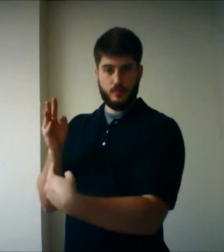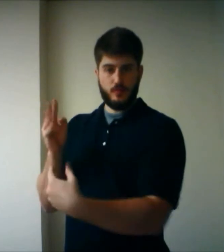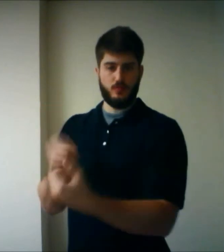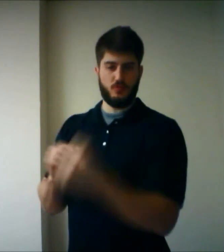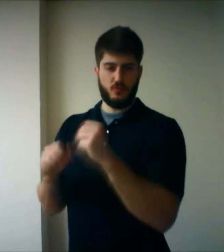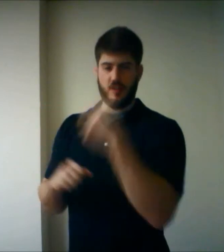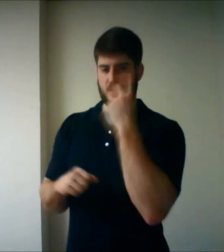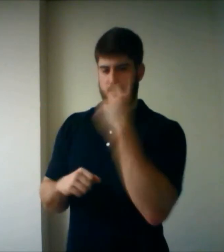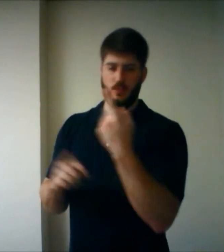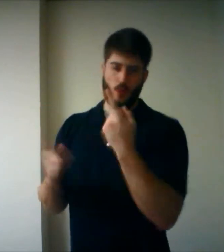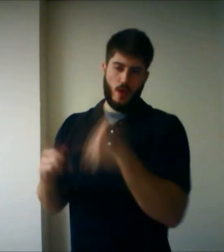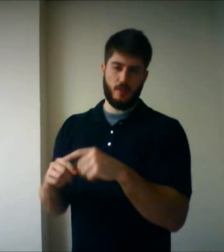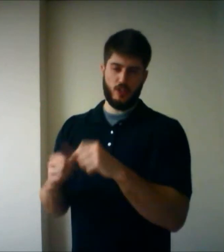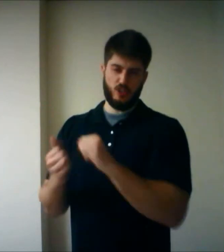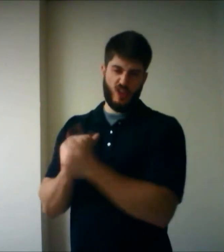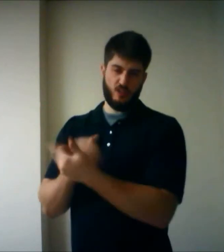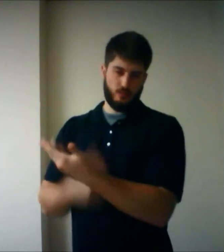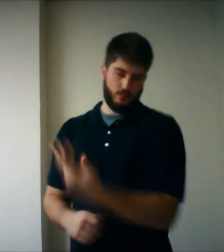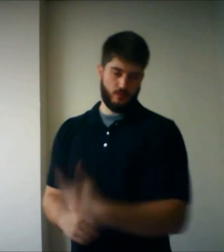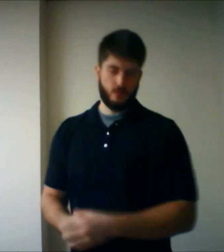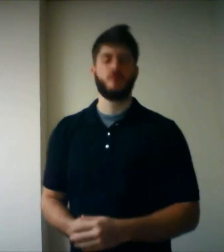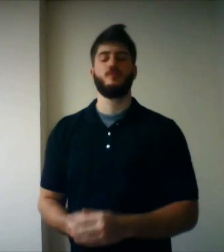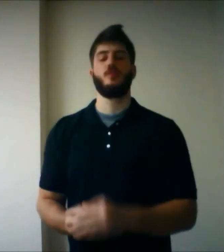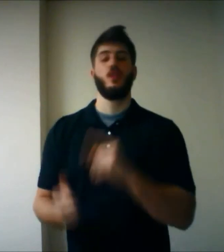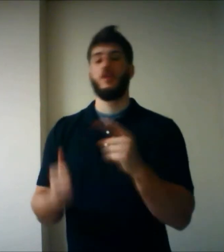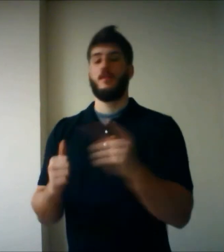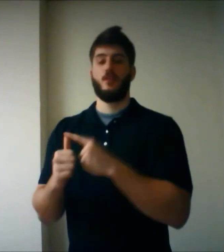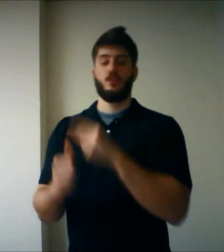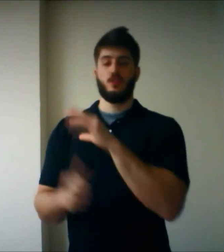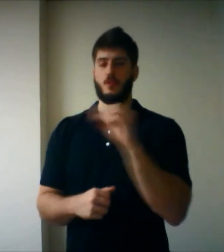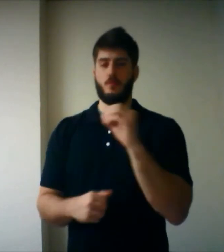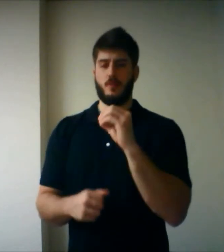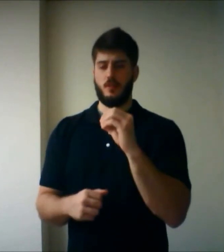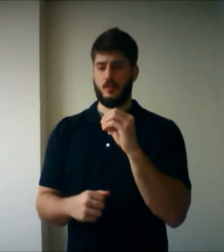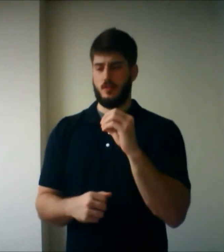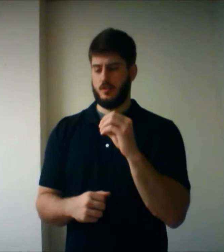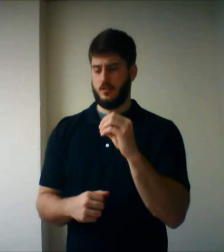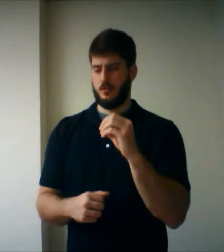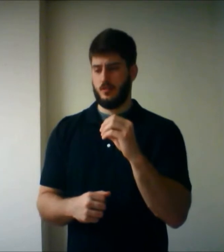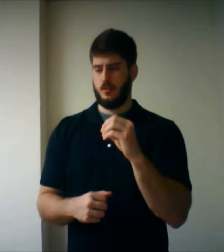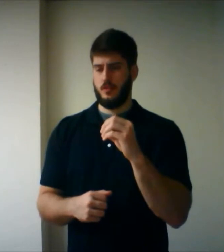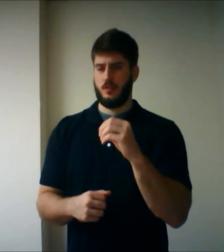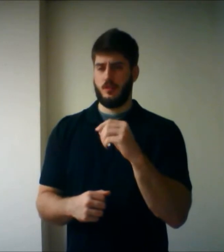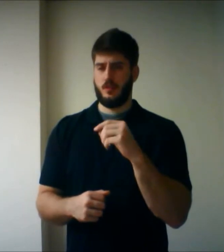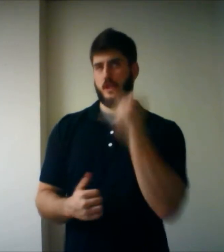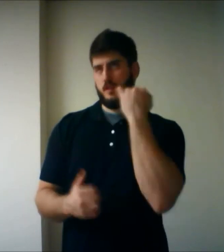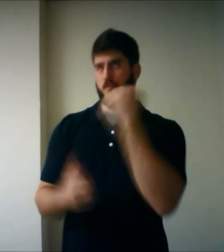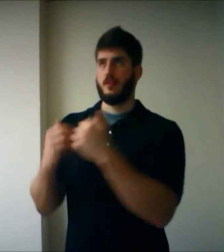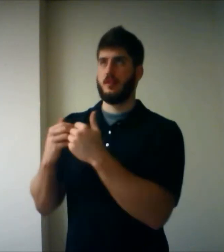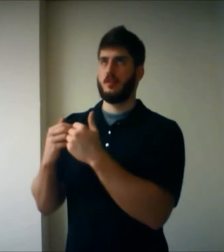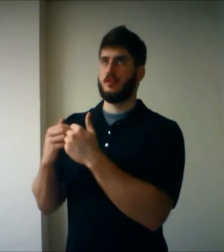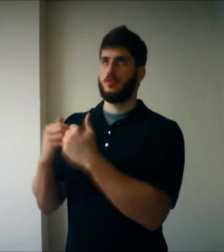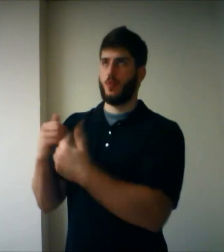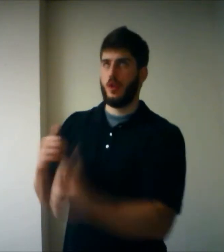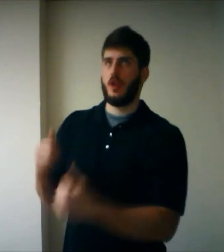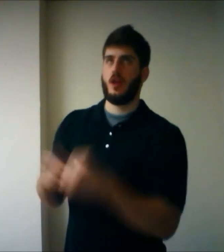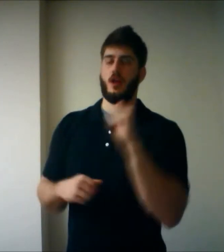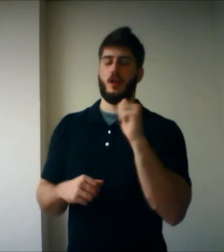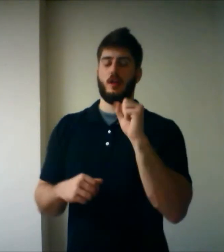what's happened. The first company, given that they're sorted into ascending company order, is anybody